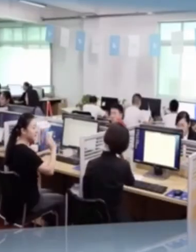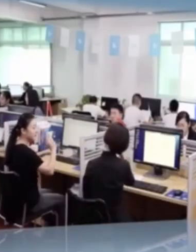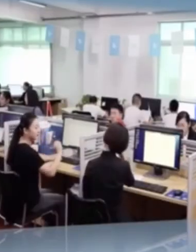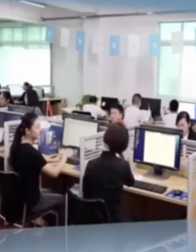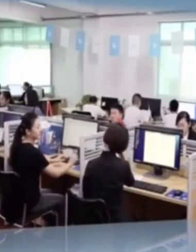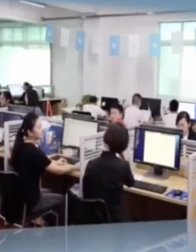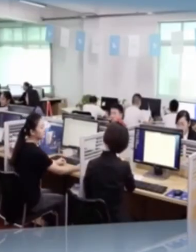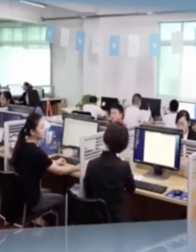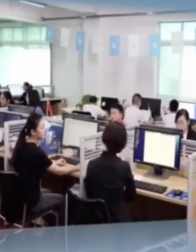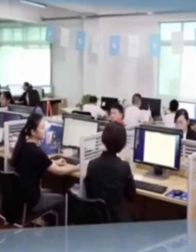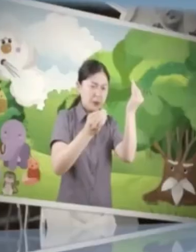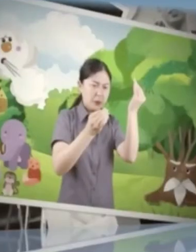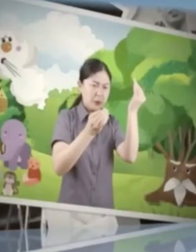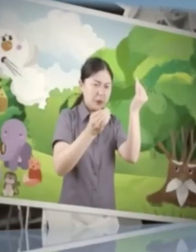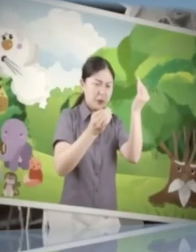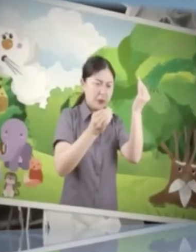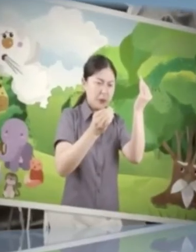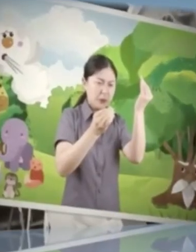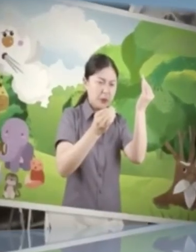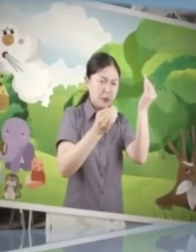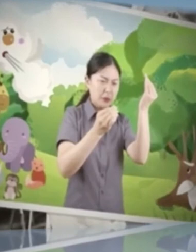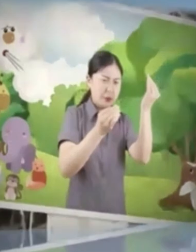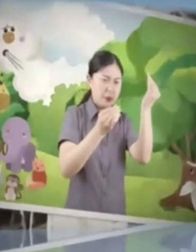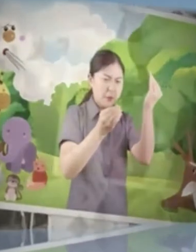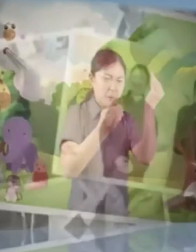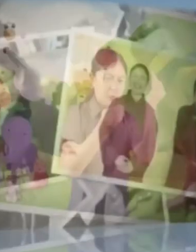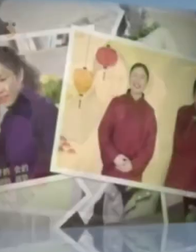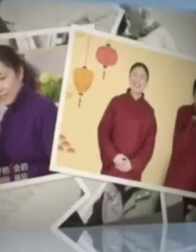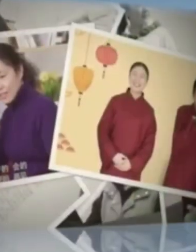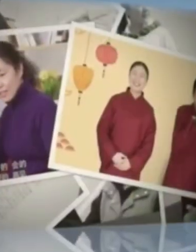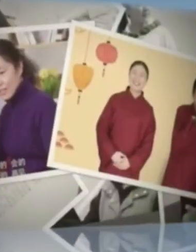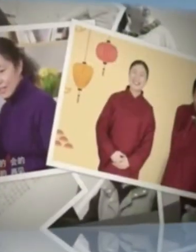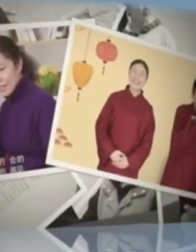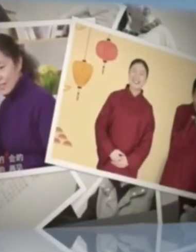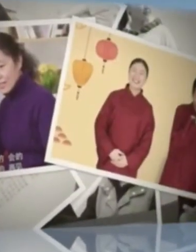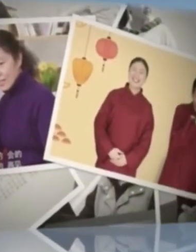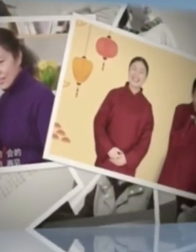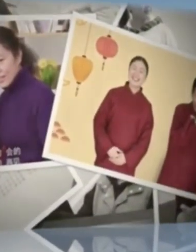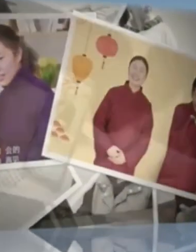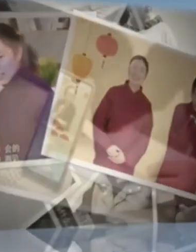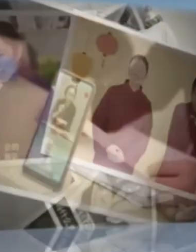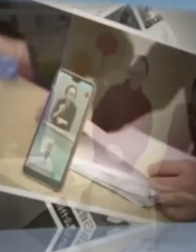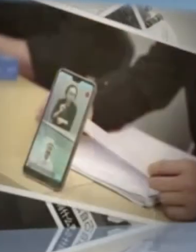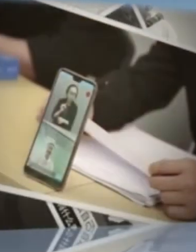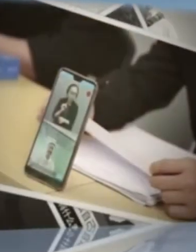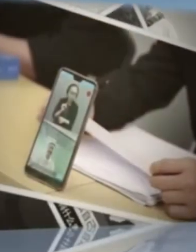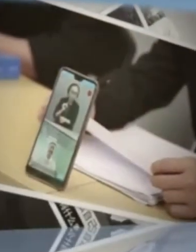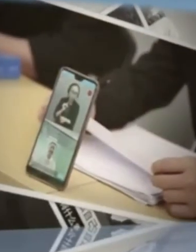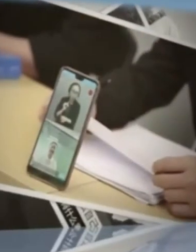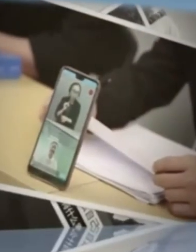team, operation team, and video production team. So far, we have made more than 200 videos.